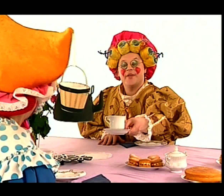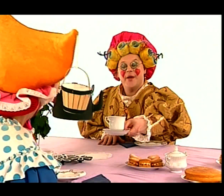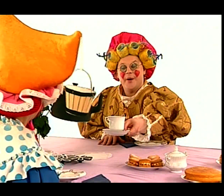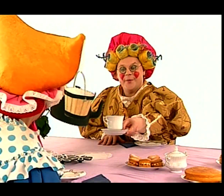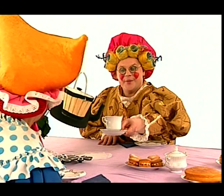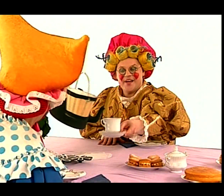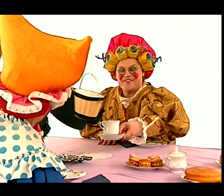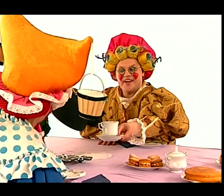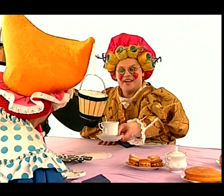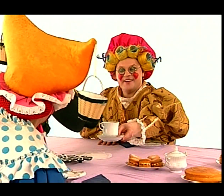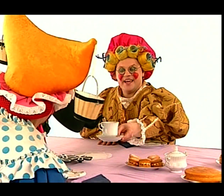There we are.